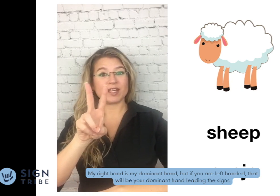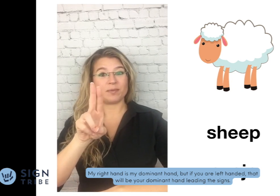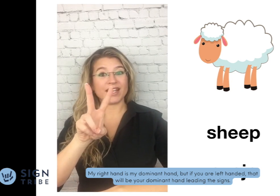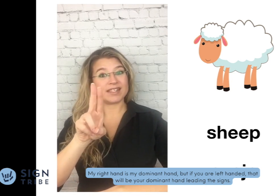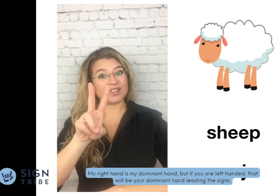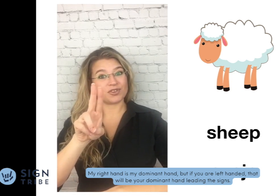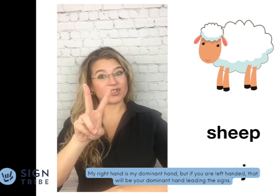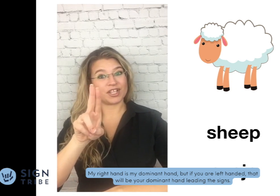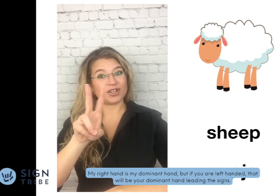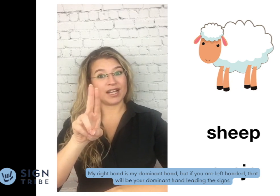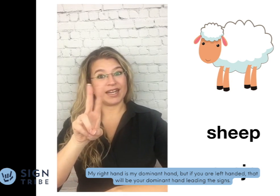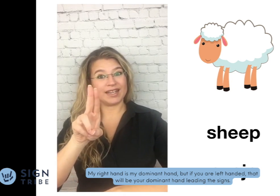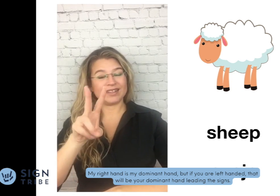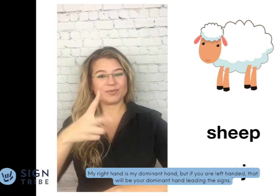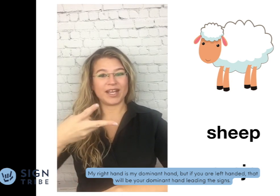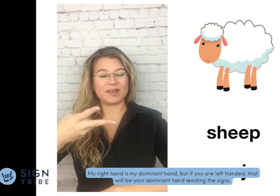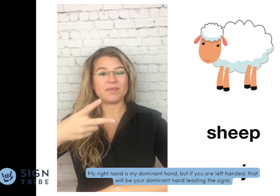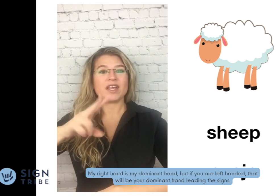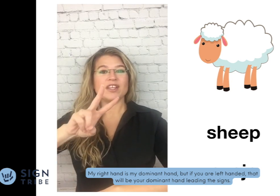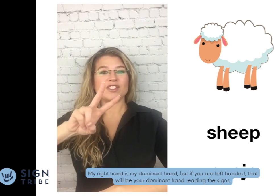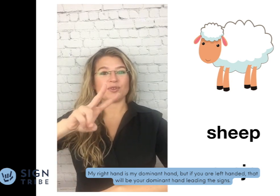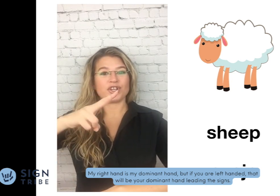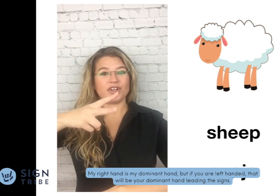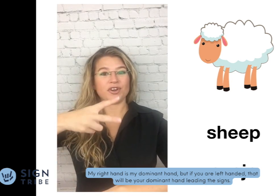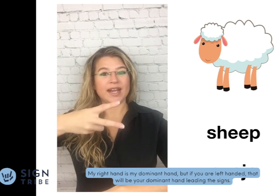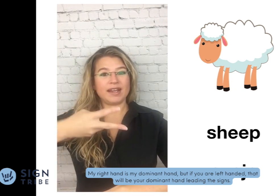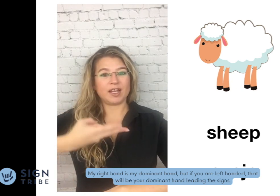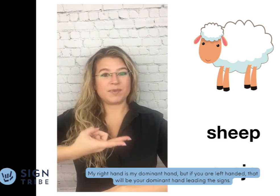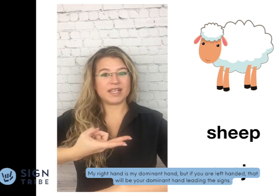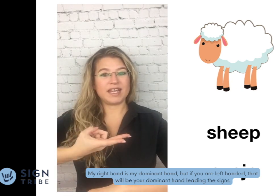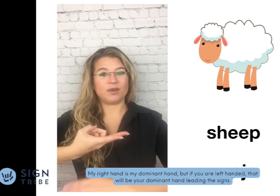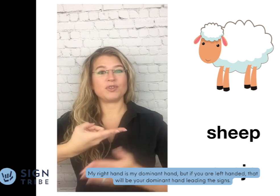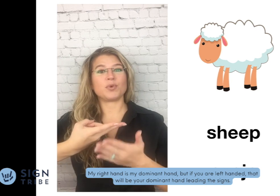like scissors, like you're cutting, okay? So turn your hand upside down to where the